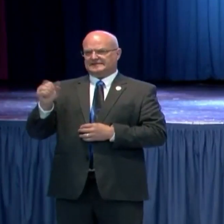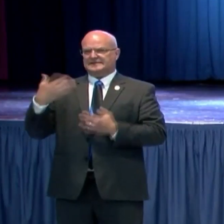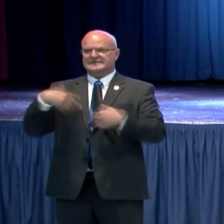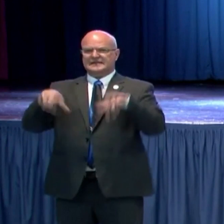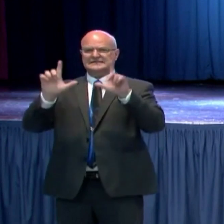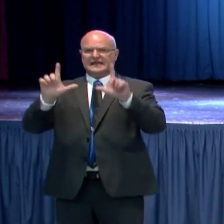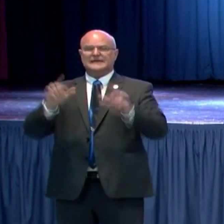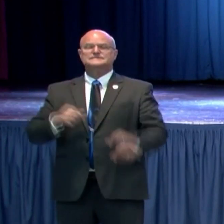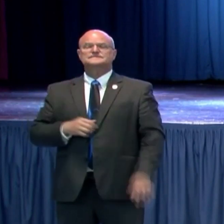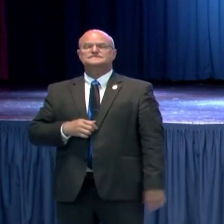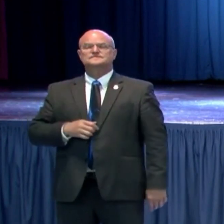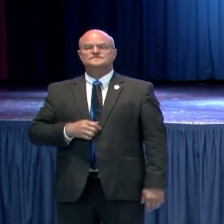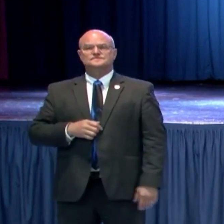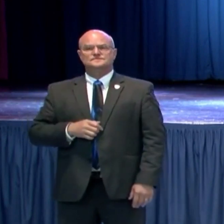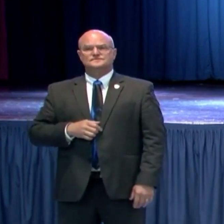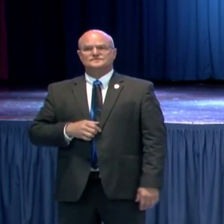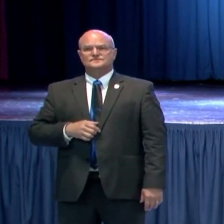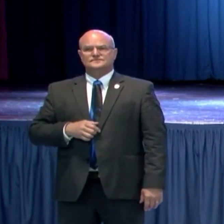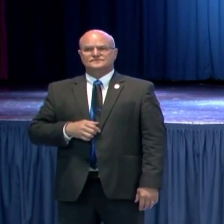next slide.